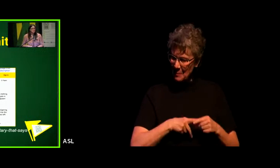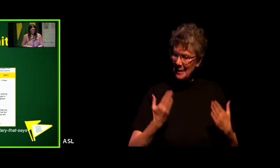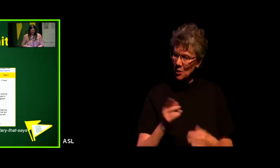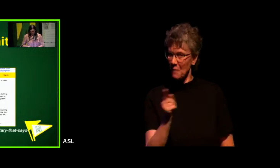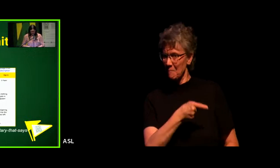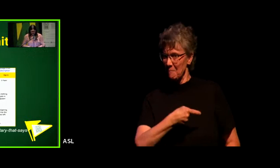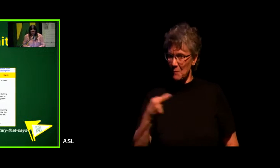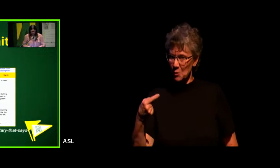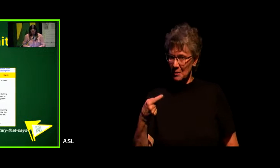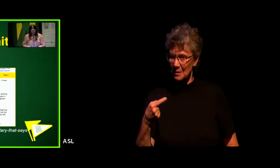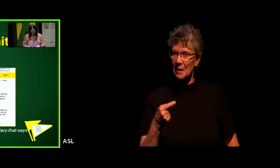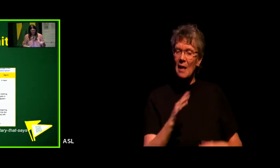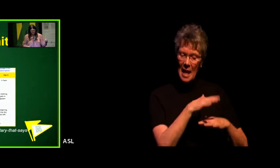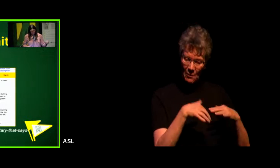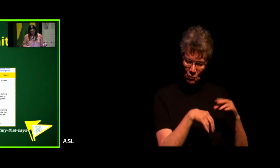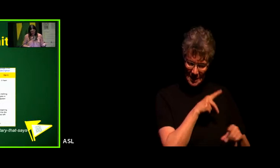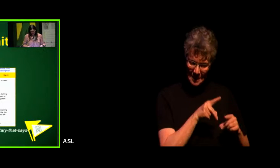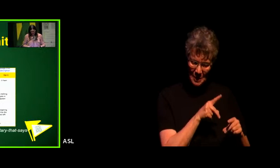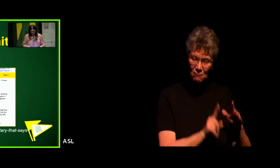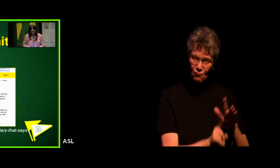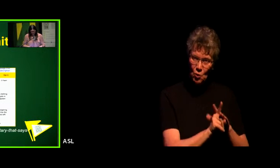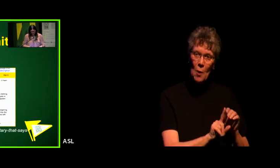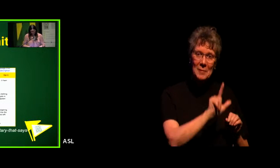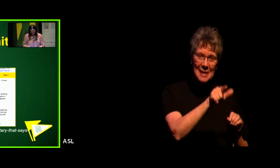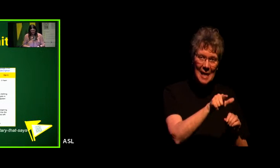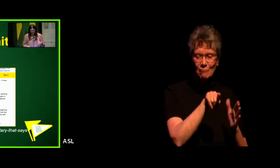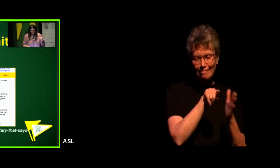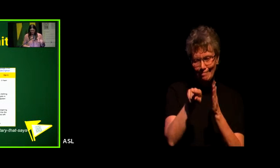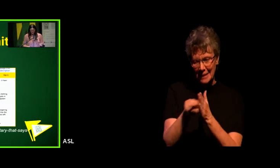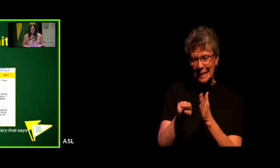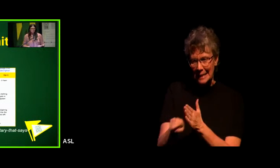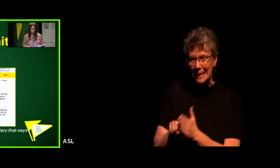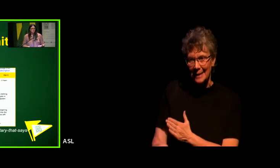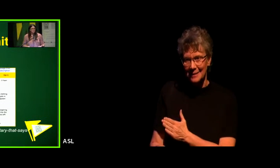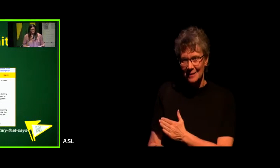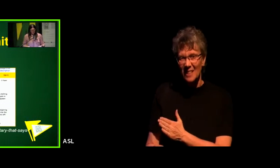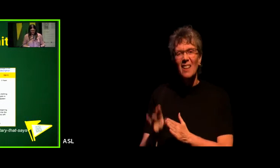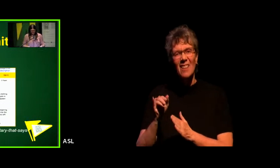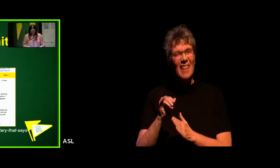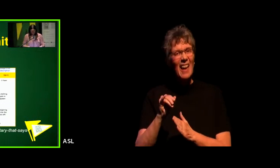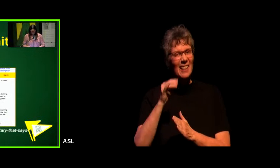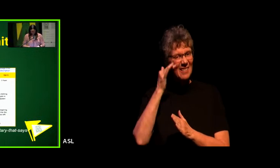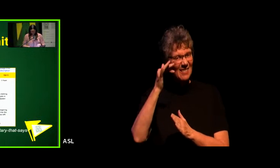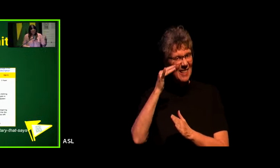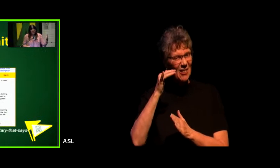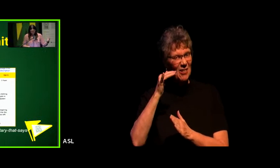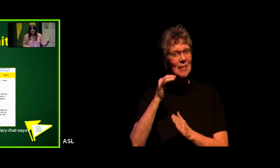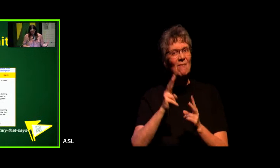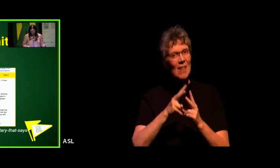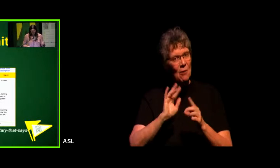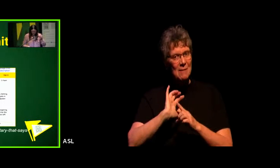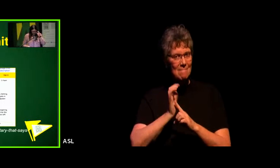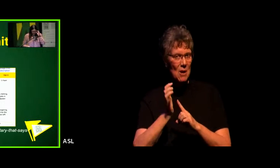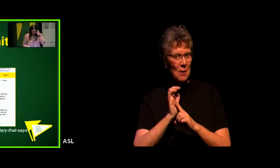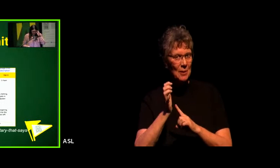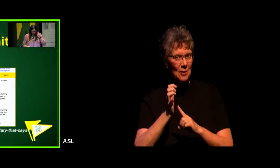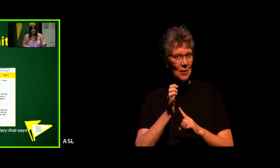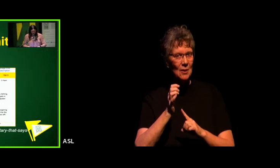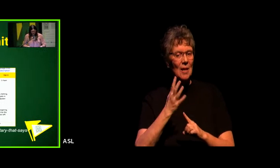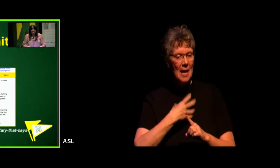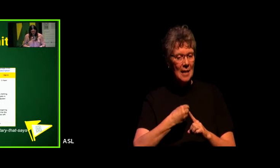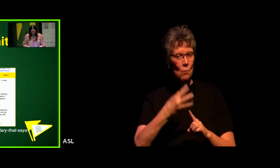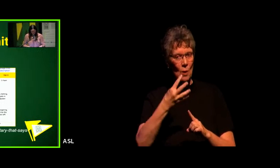violently killed by Indigenous peoples who moved into the Americas later. The theory is really popular in white supremacist spaces. For example, there was a